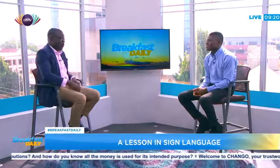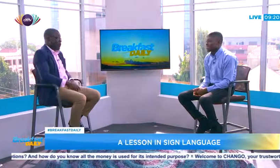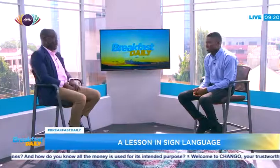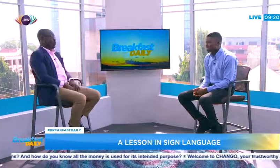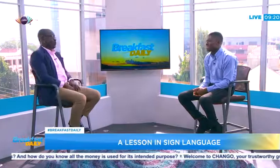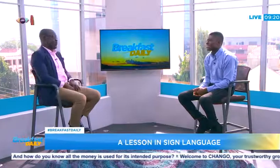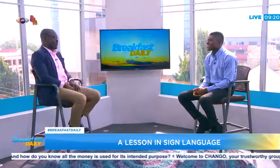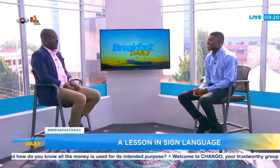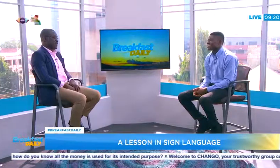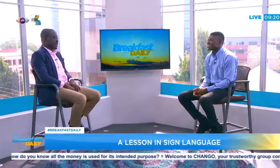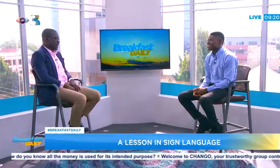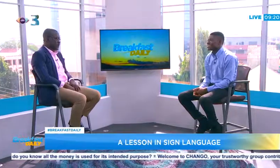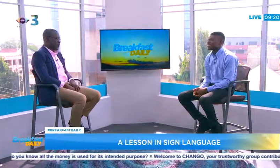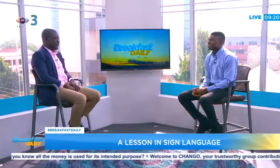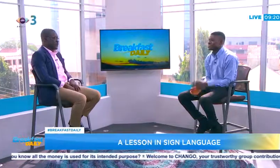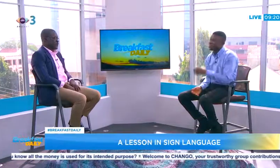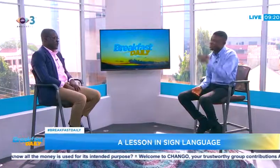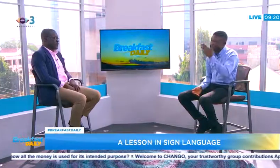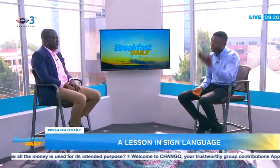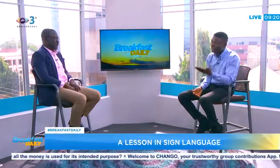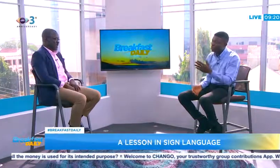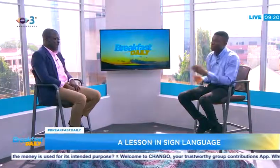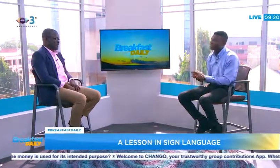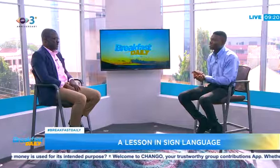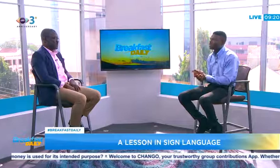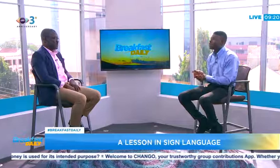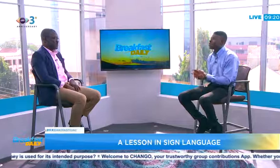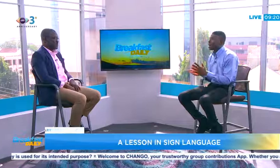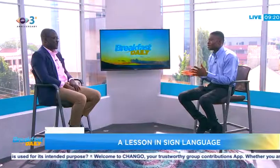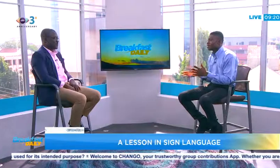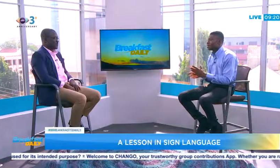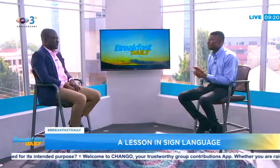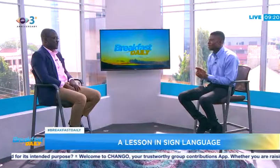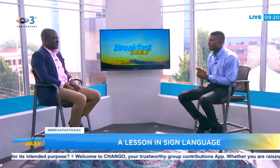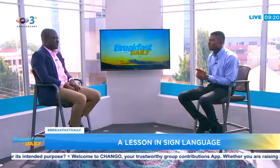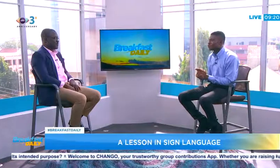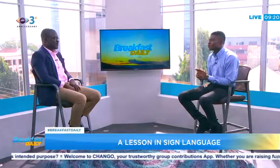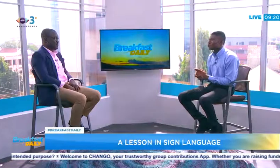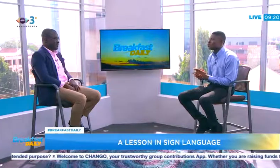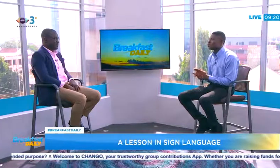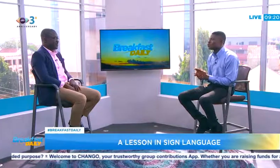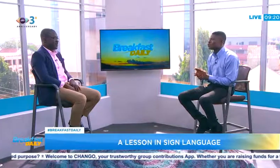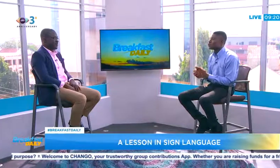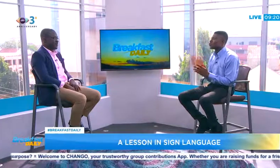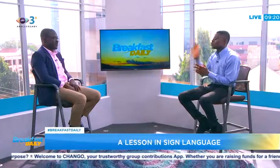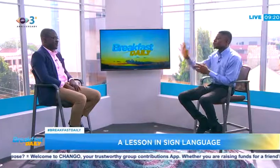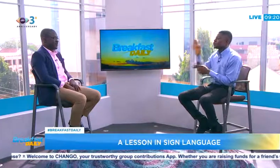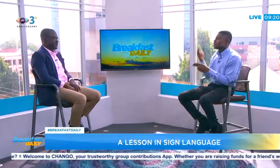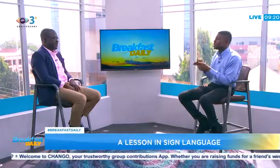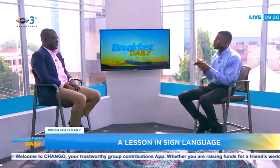Yeah. Okay. So after greeting the person, you ask the person's name. So your name,